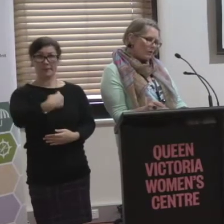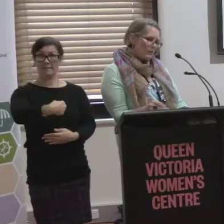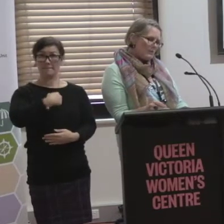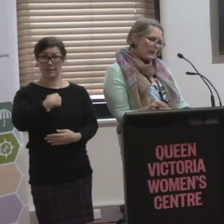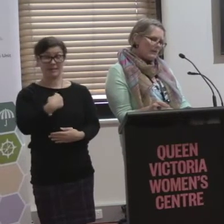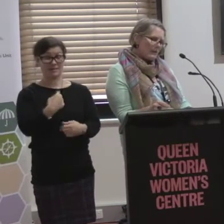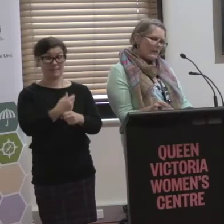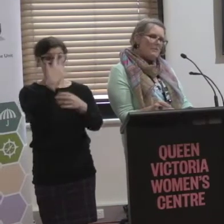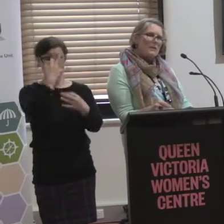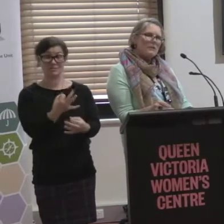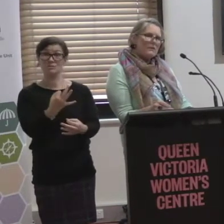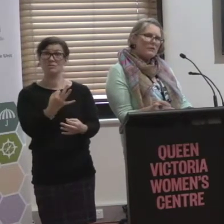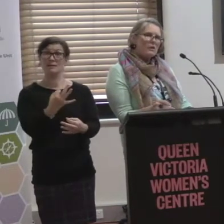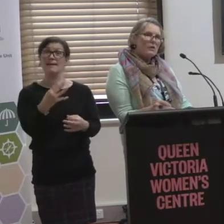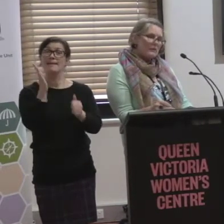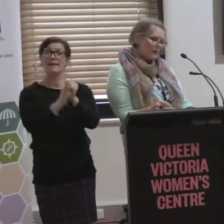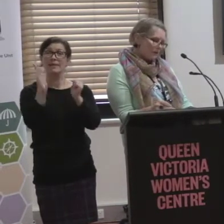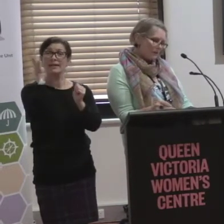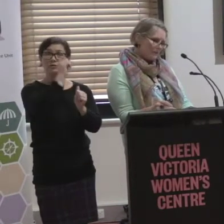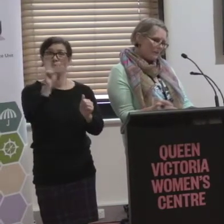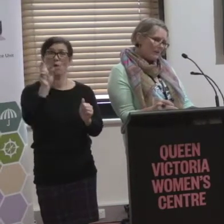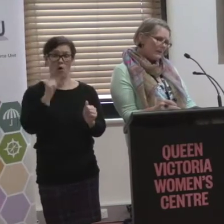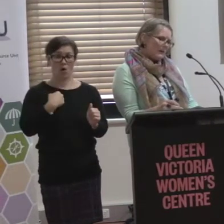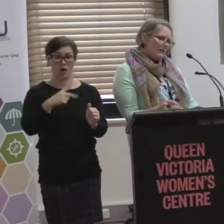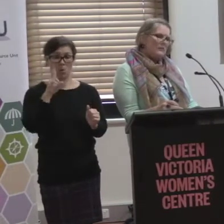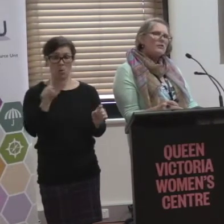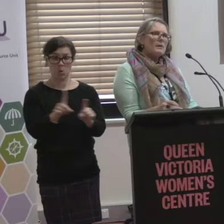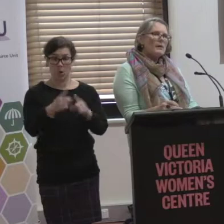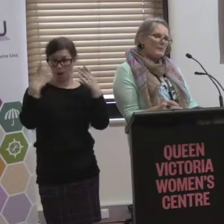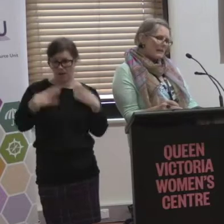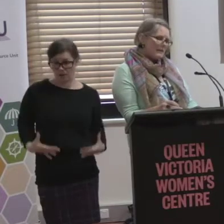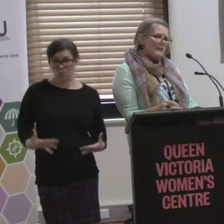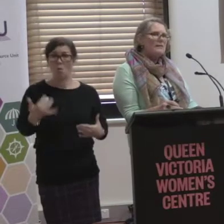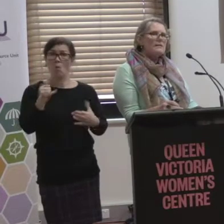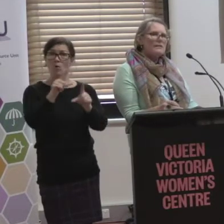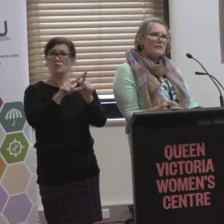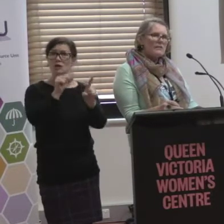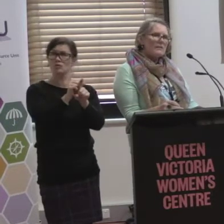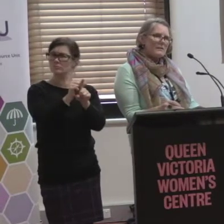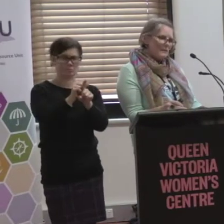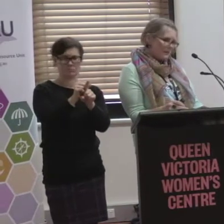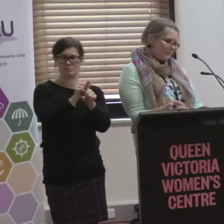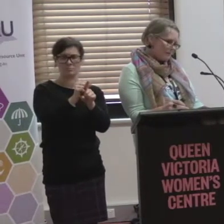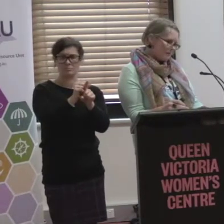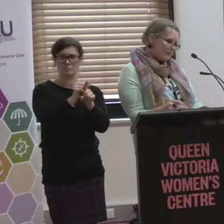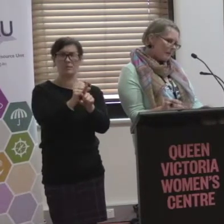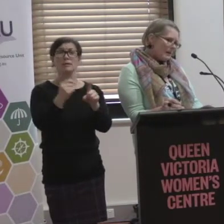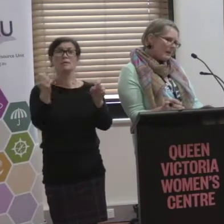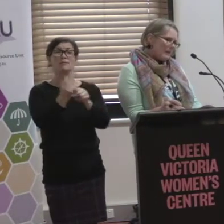be assumed based on their appearance or on a diagnosis. Decision-making capacity is